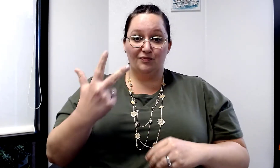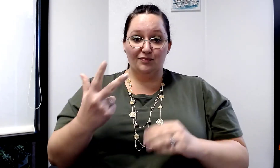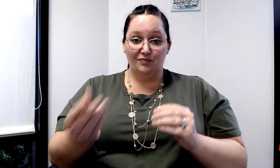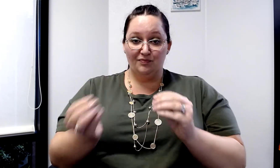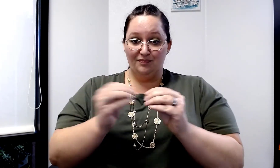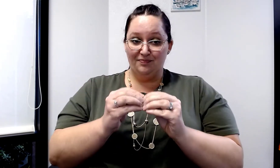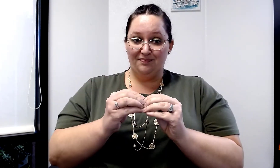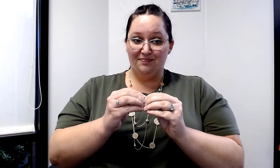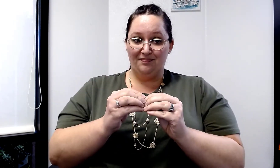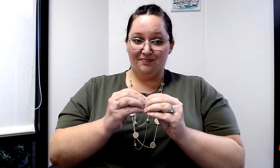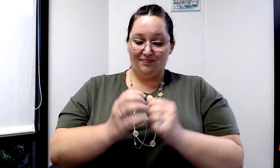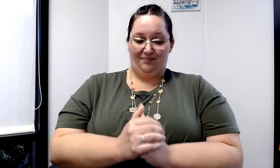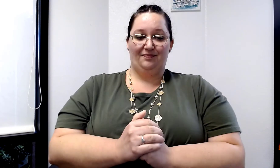that.